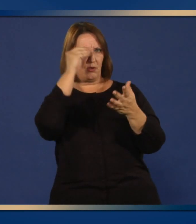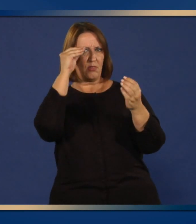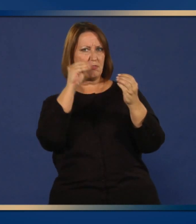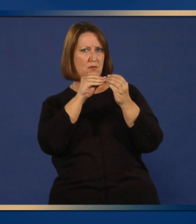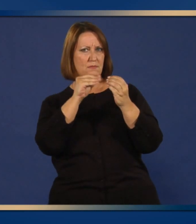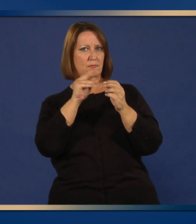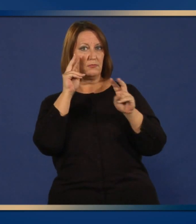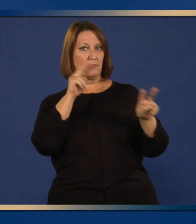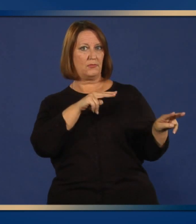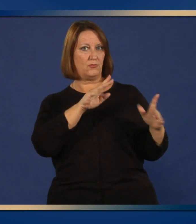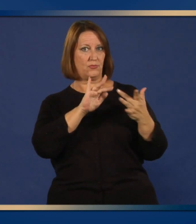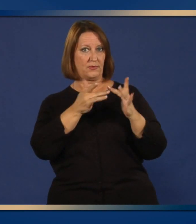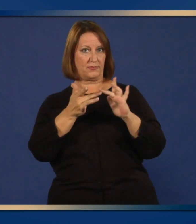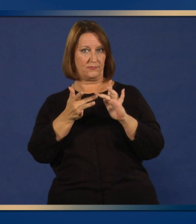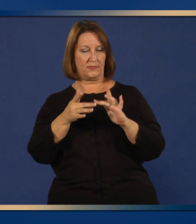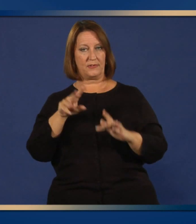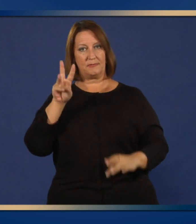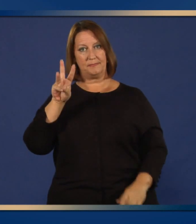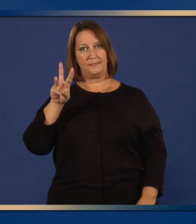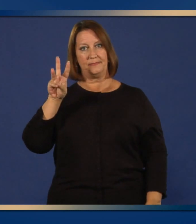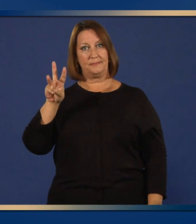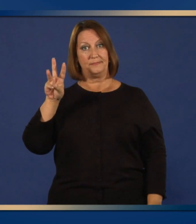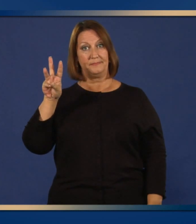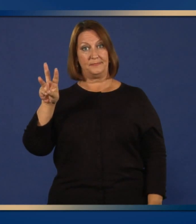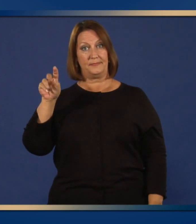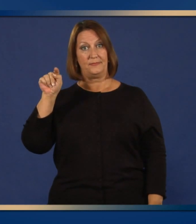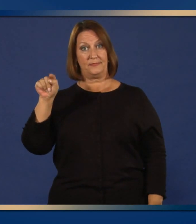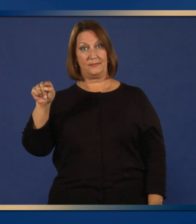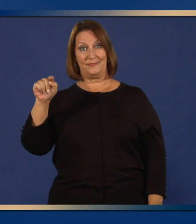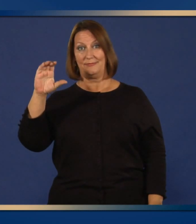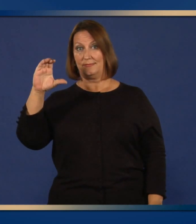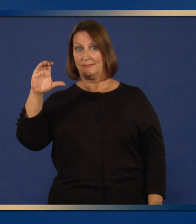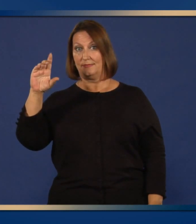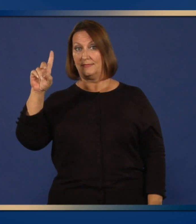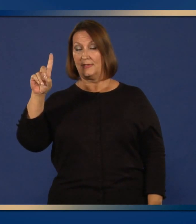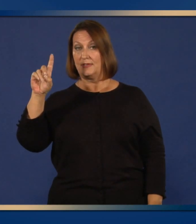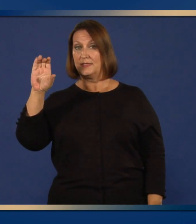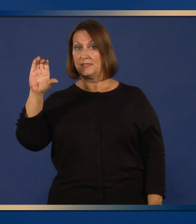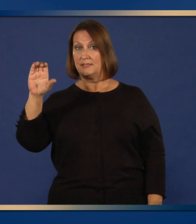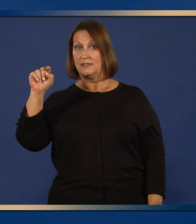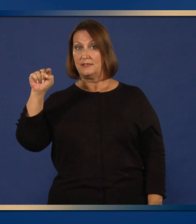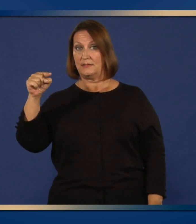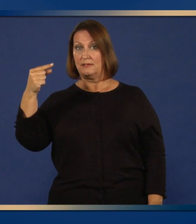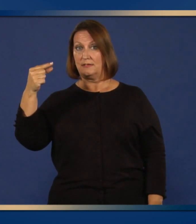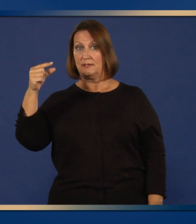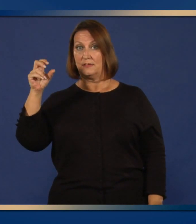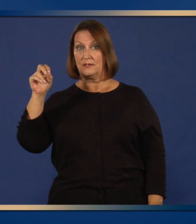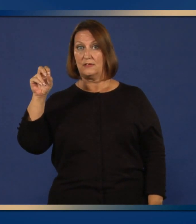www.cdc.gov.